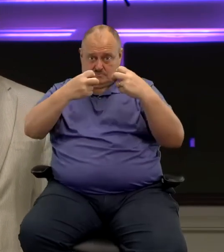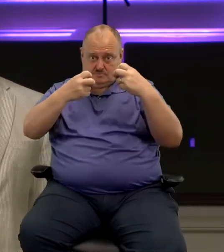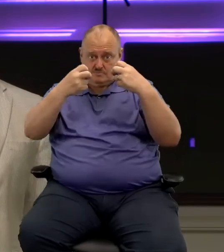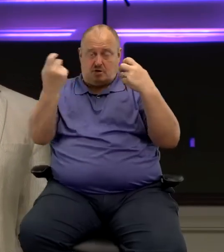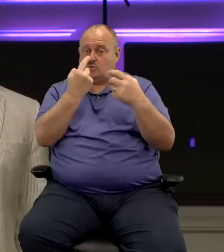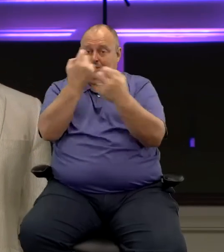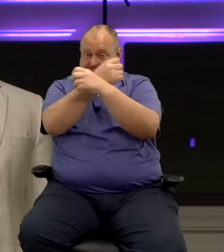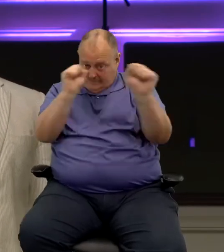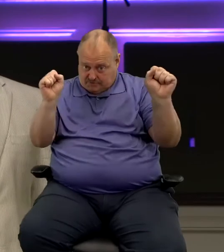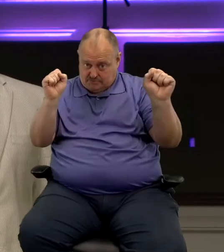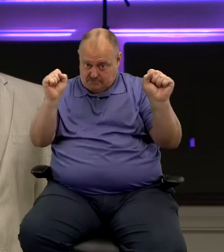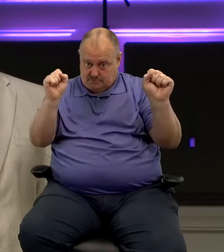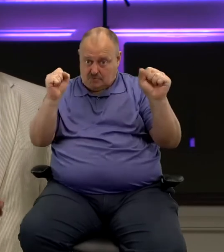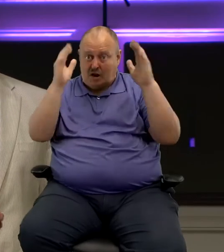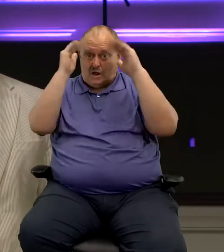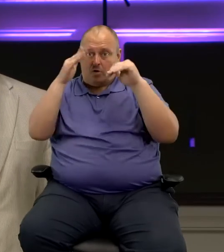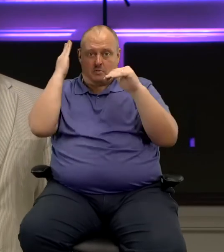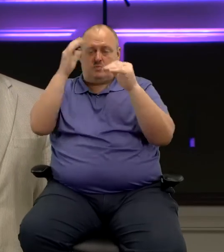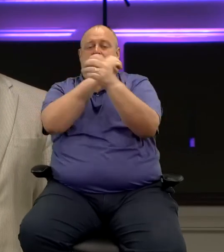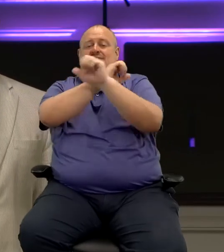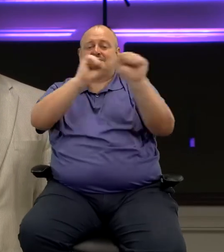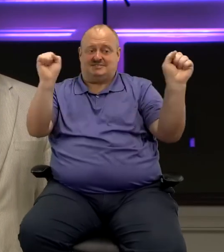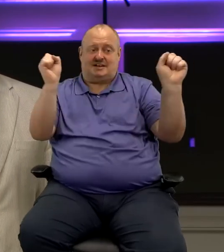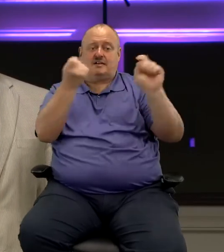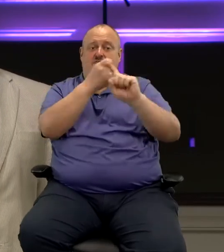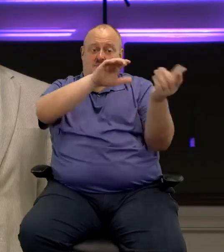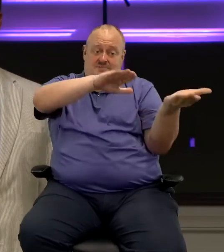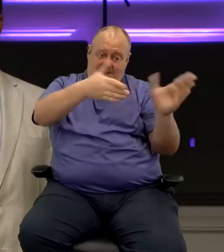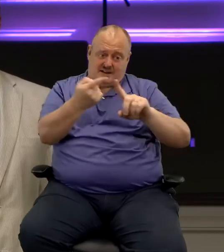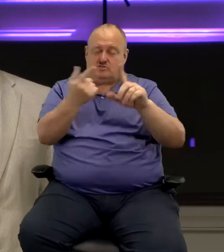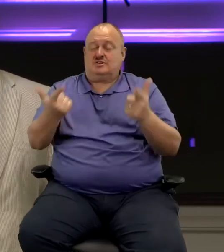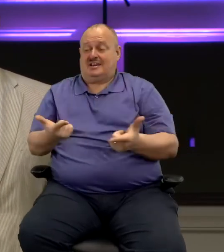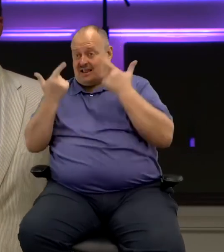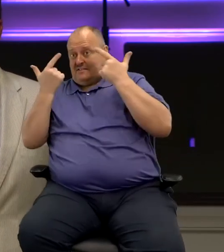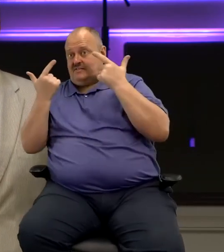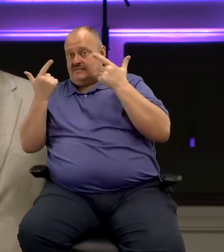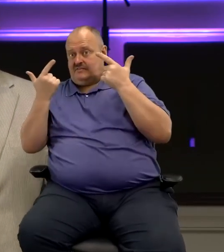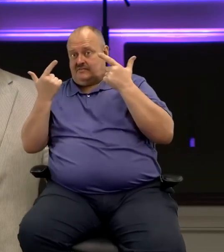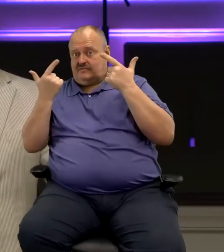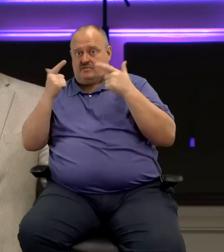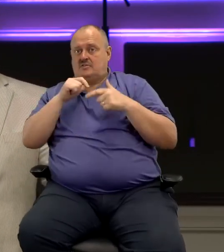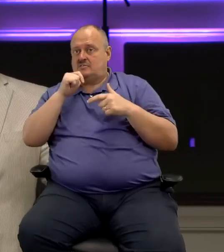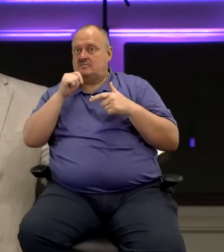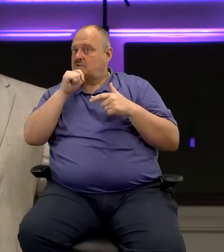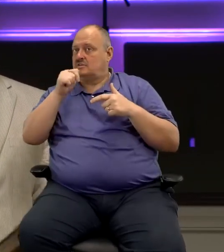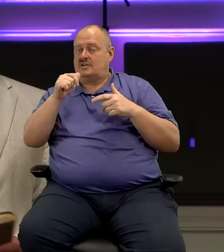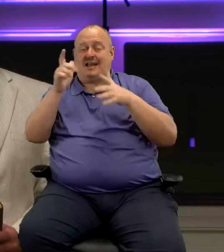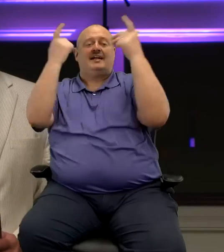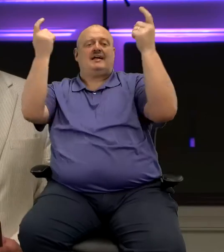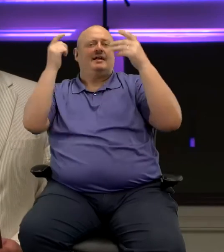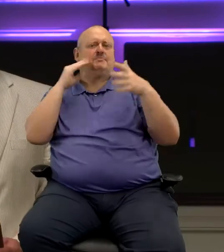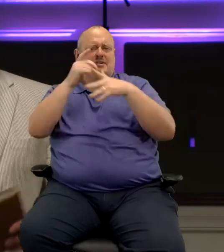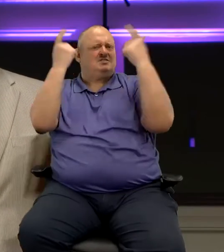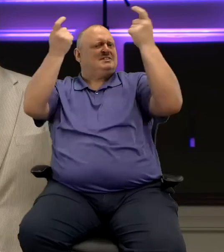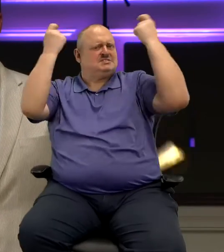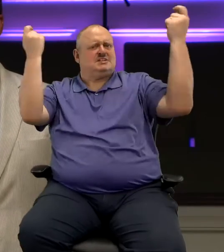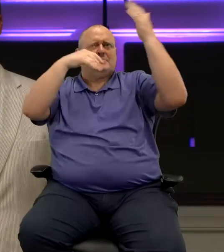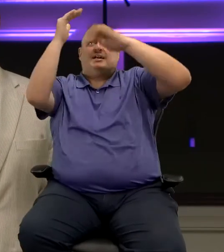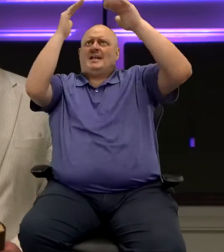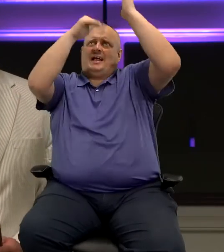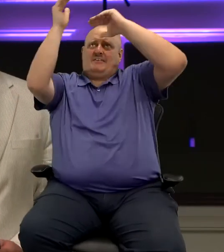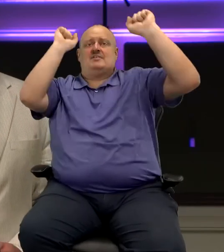hope that you want to be converted from death unto life. Avoiding condemnation and the celebration of what we know as the heavens can be